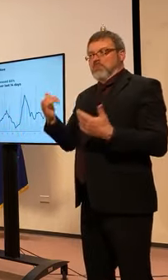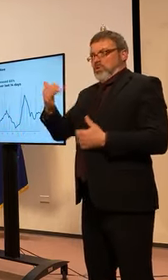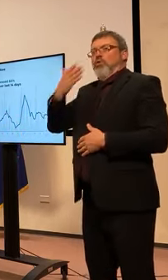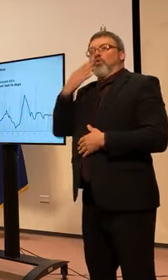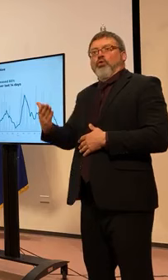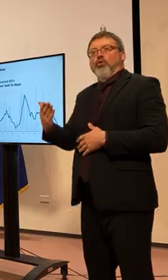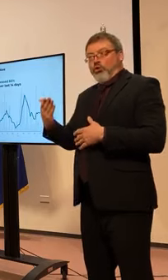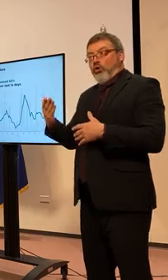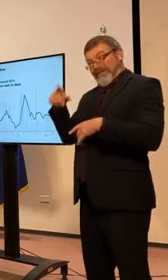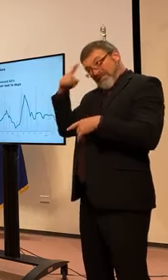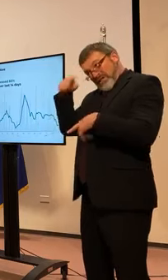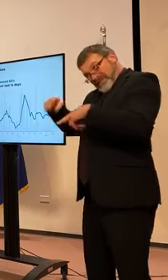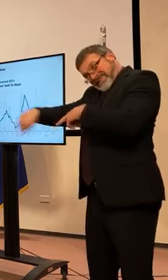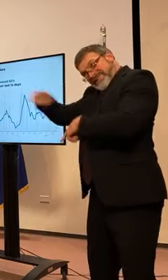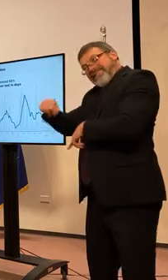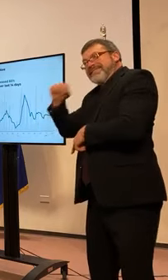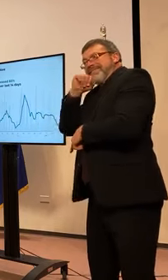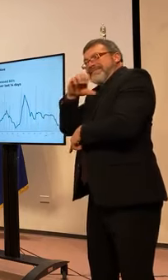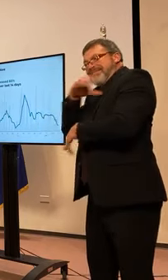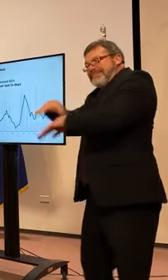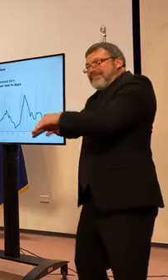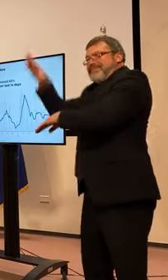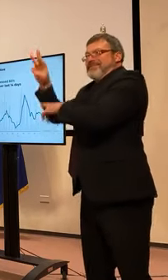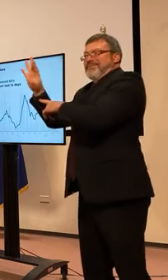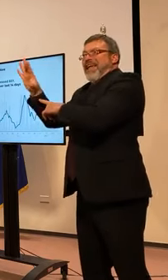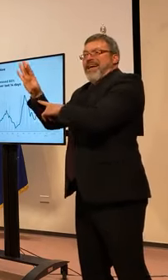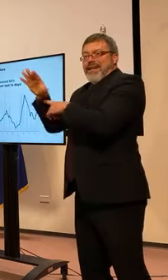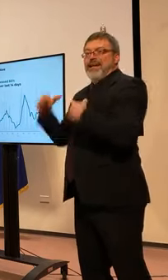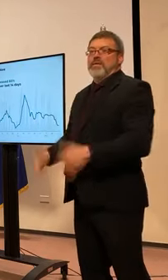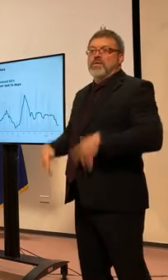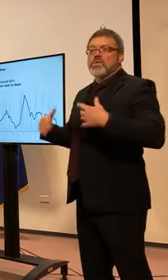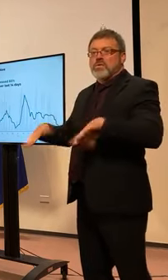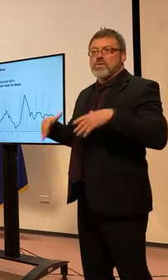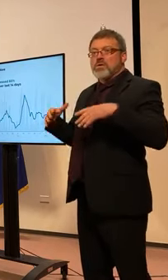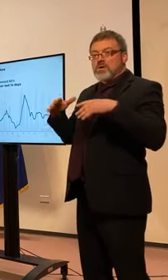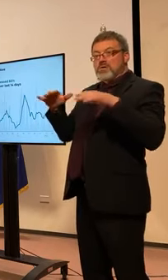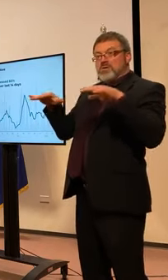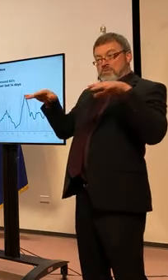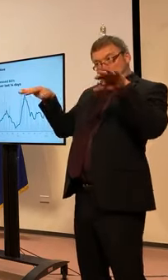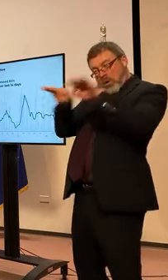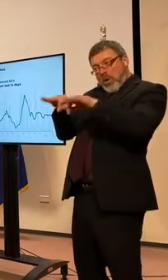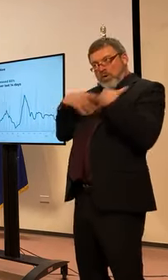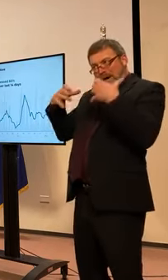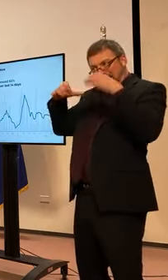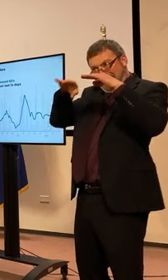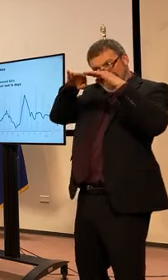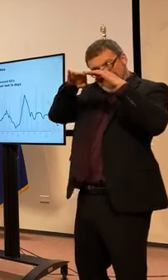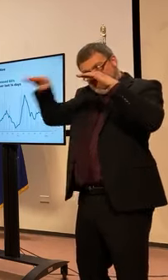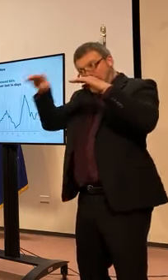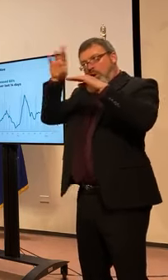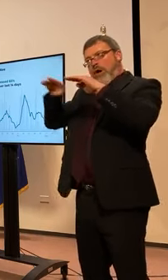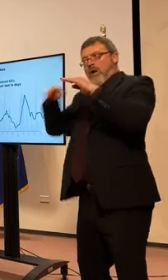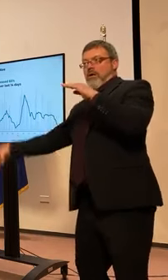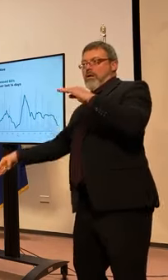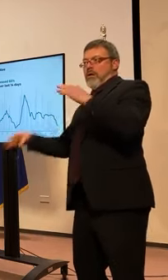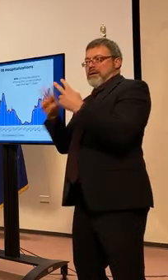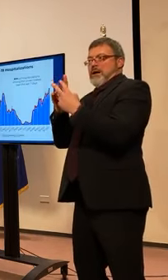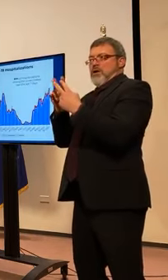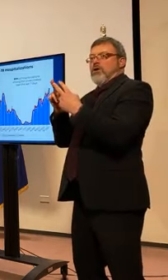the most vulnerable continue to have their rates stay steady, or in both of these cases this week, actually go